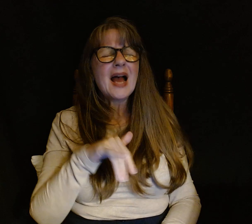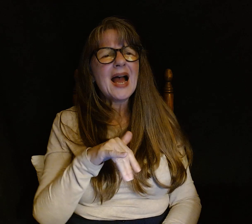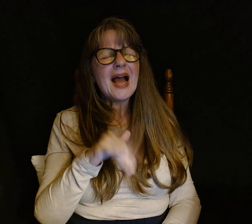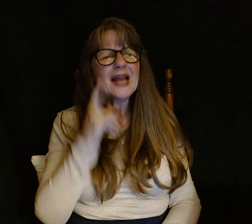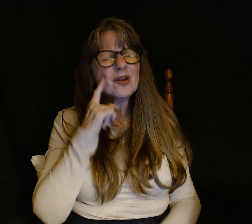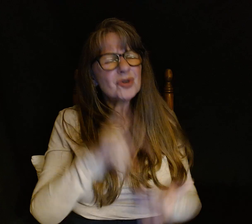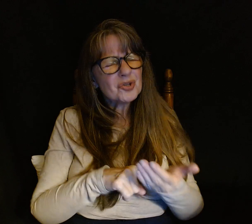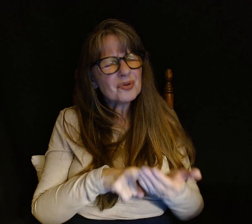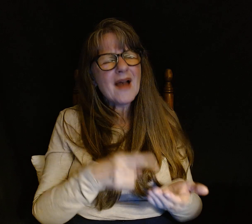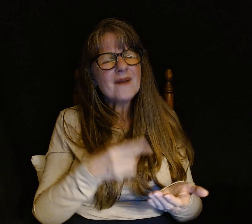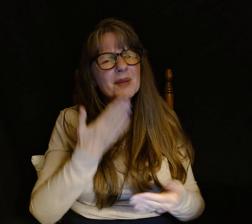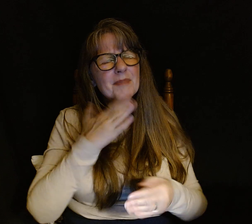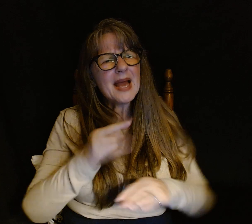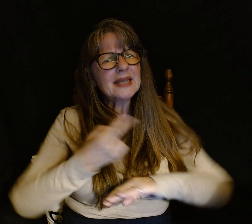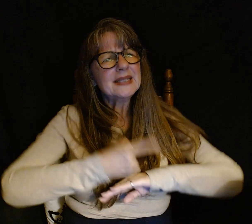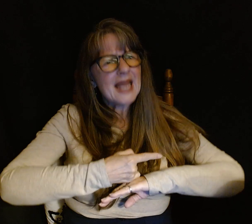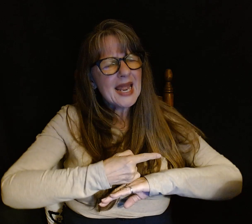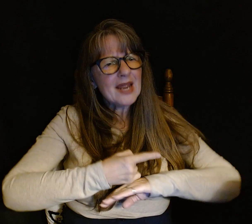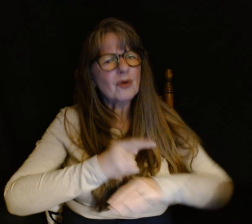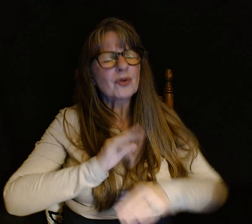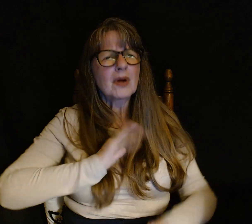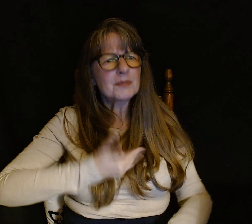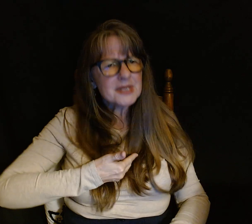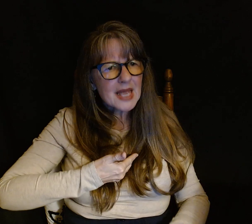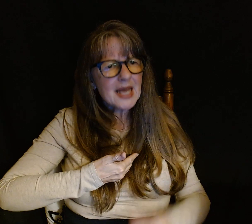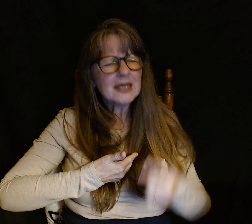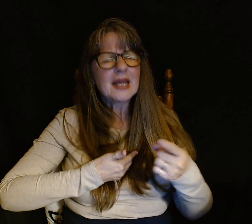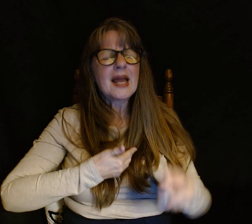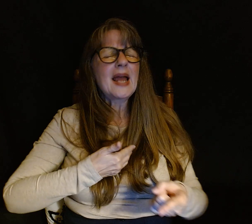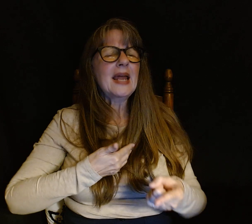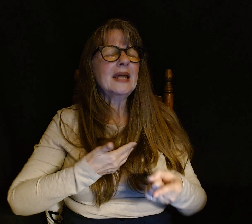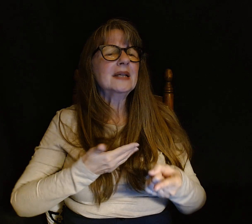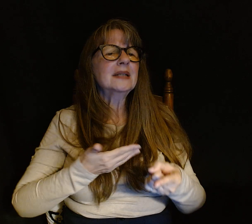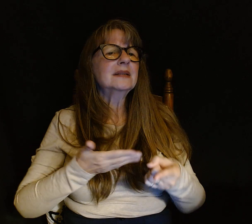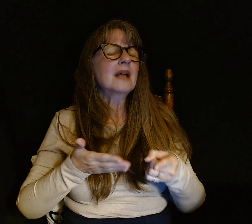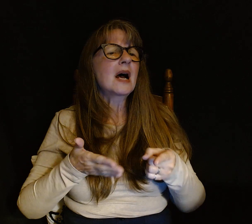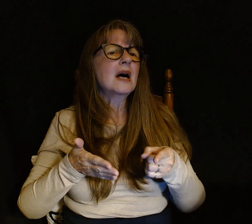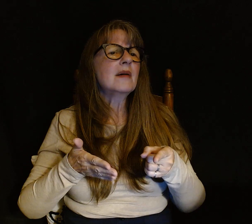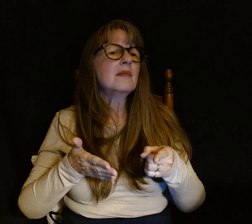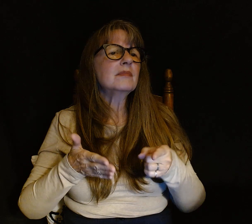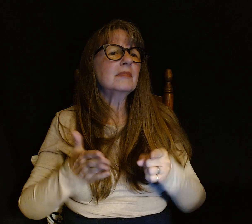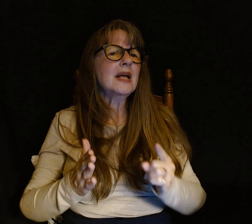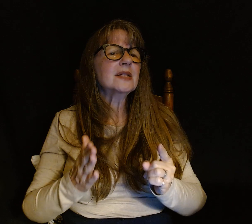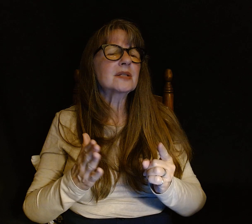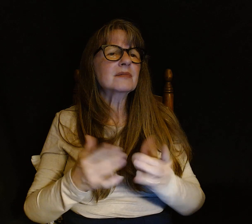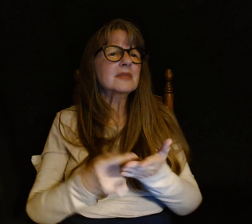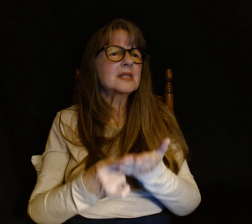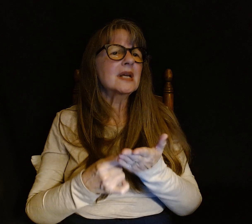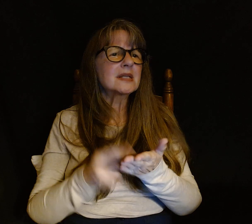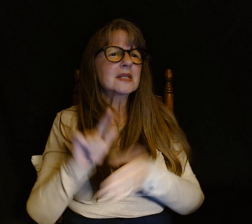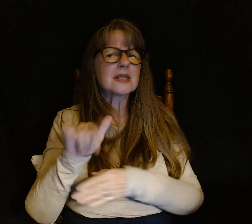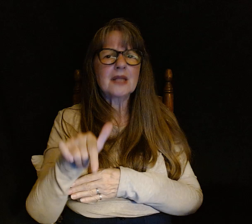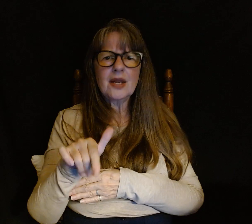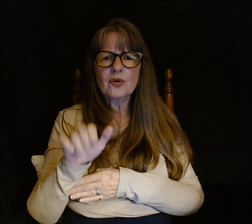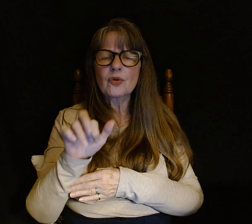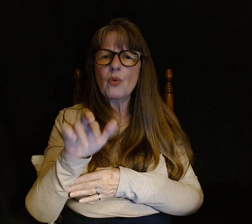I notice you're having a bad day, or you're upset, and let's discuss this later.